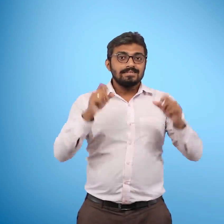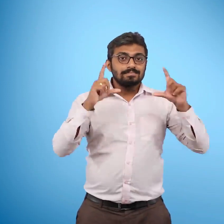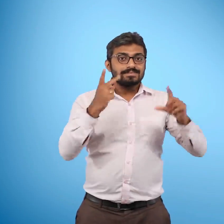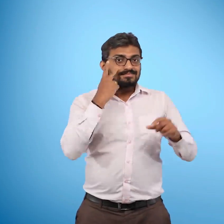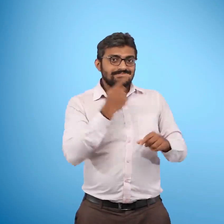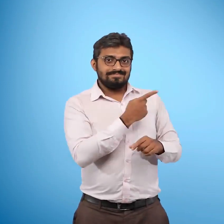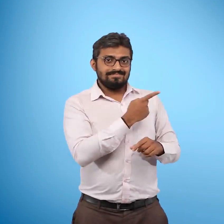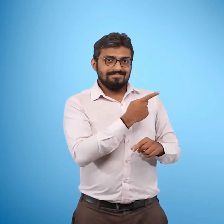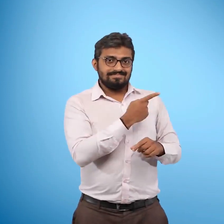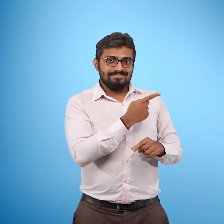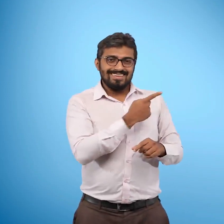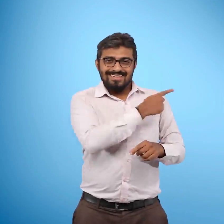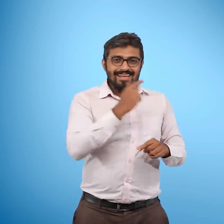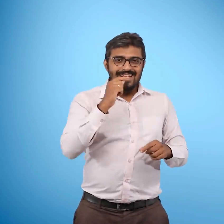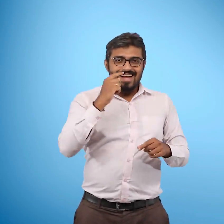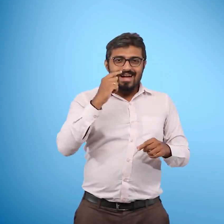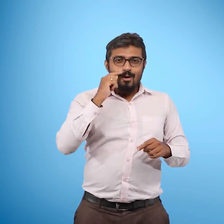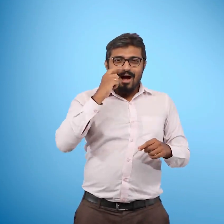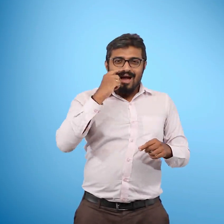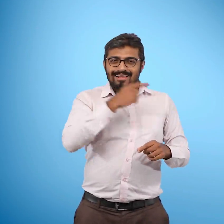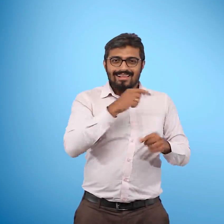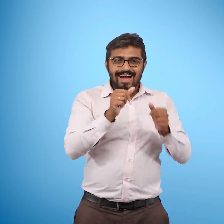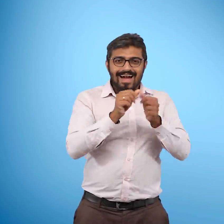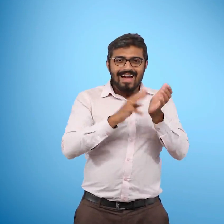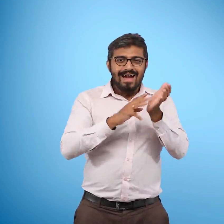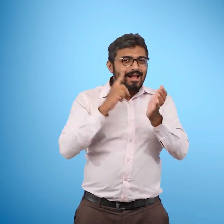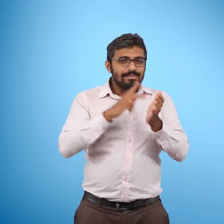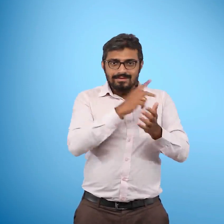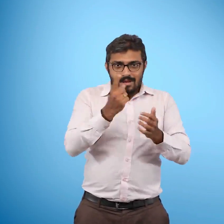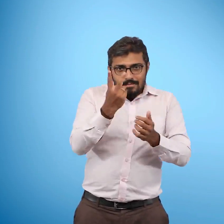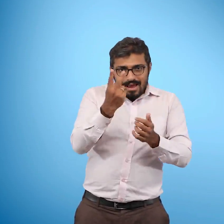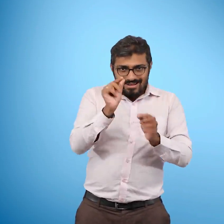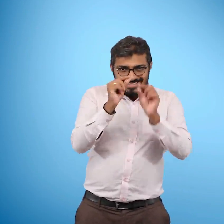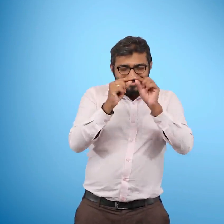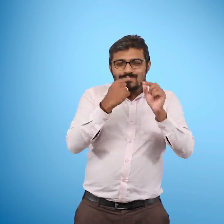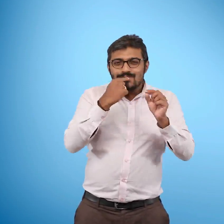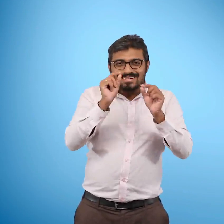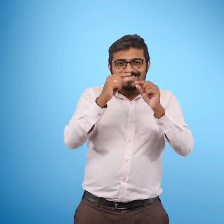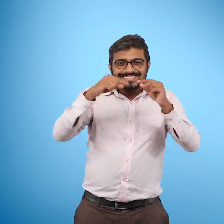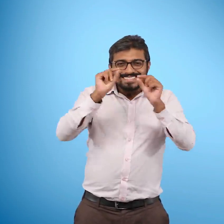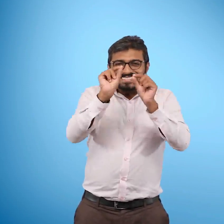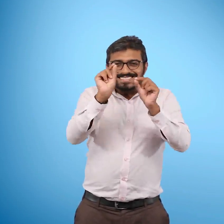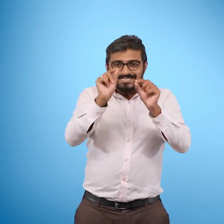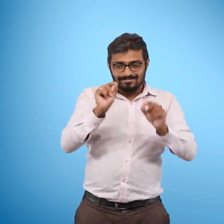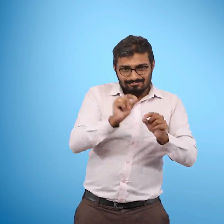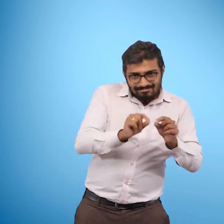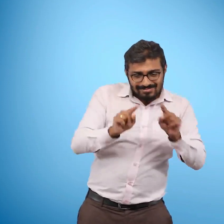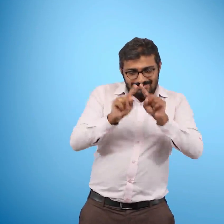On the top right corner of the page, we see a picture of a Minnie trying to arrange 12 tamarind seeds in the form